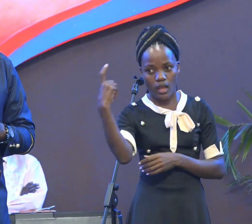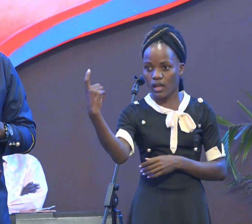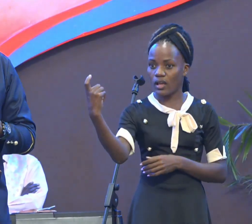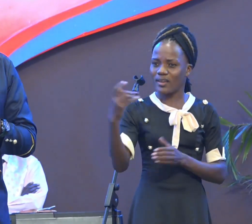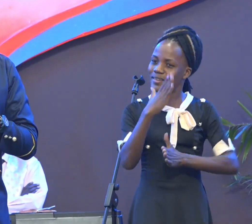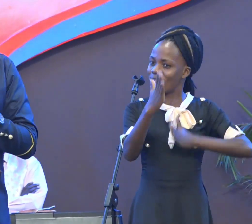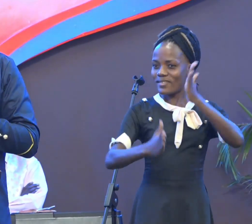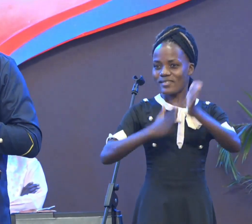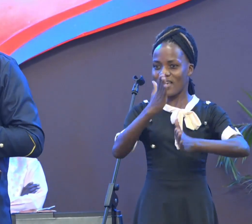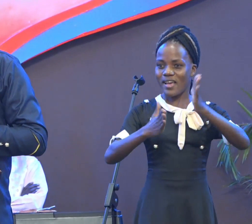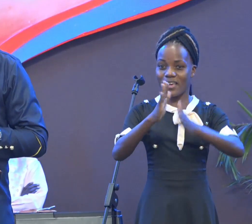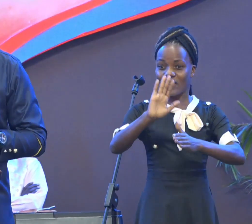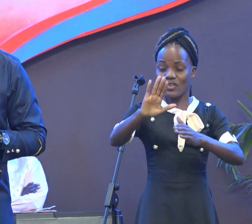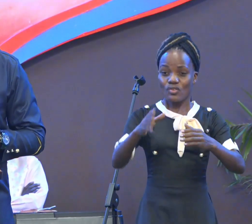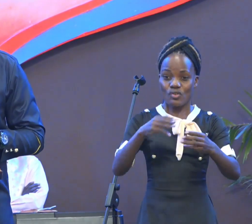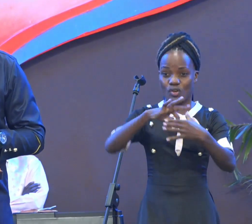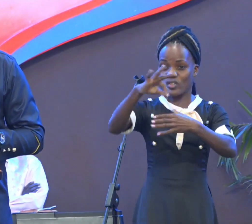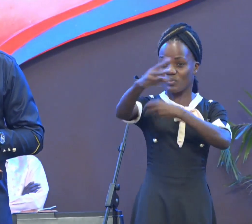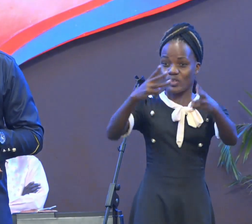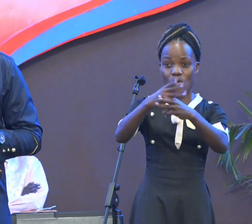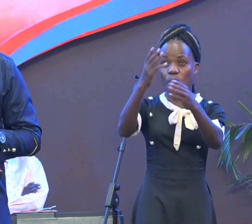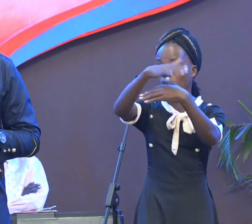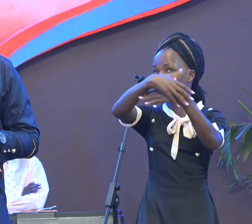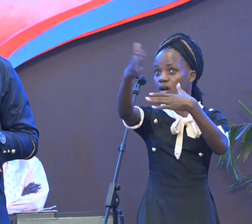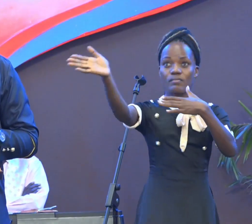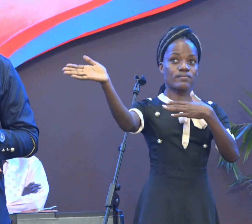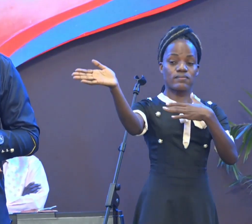the same, the spiritual realm is open.